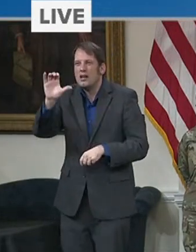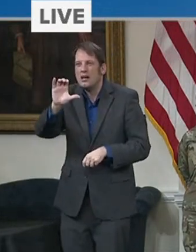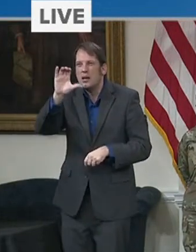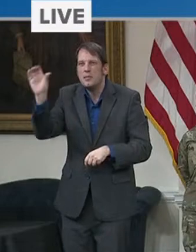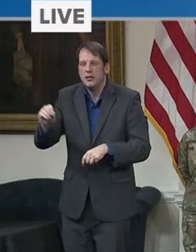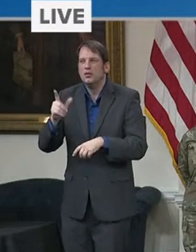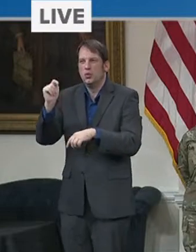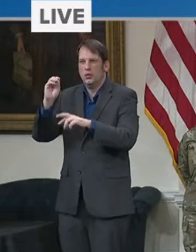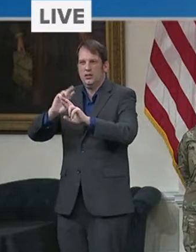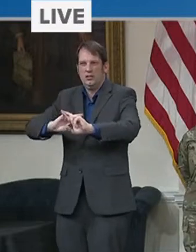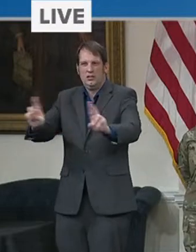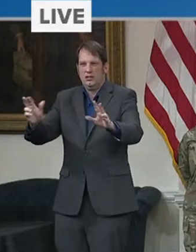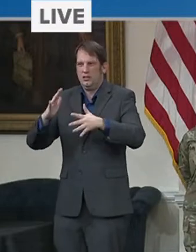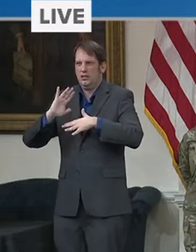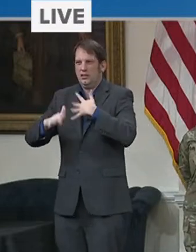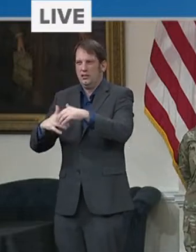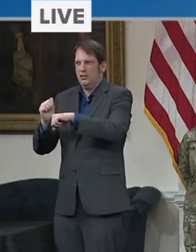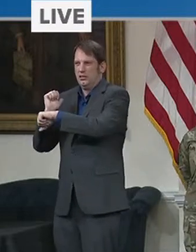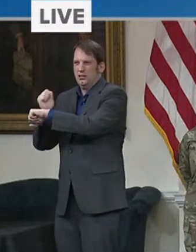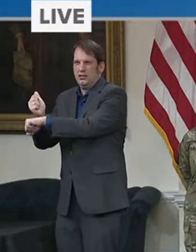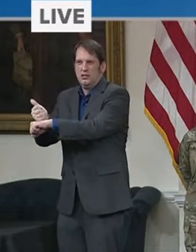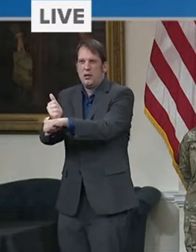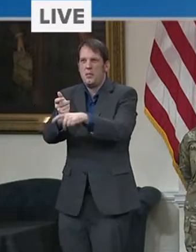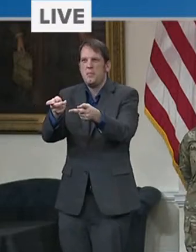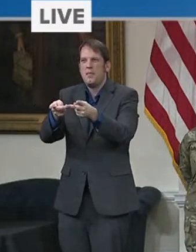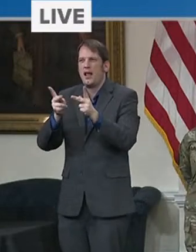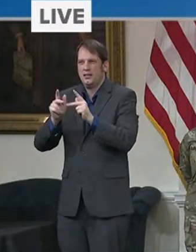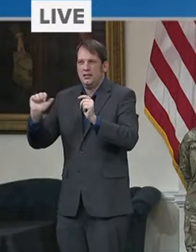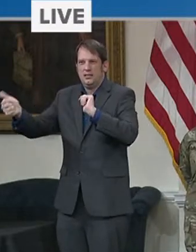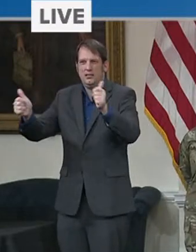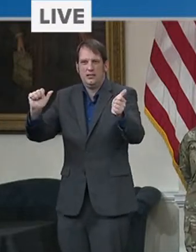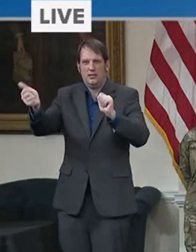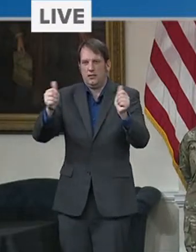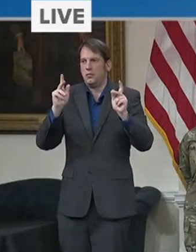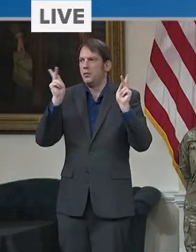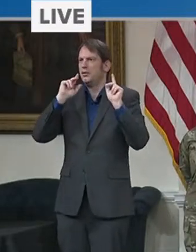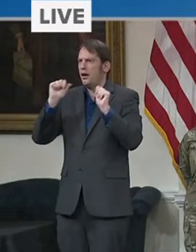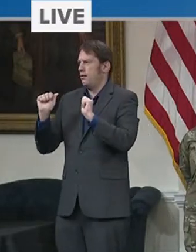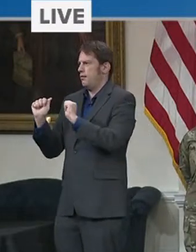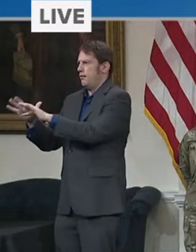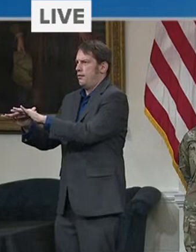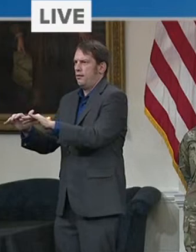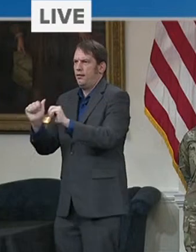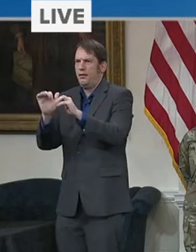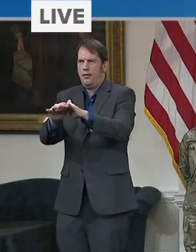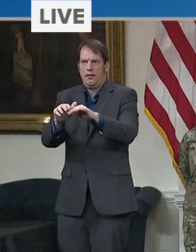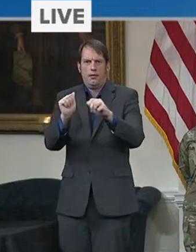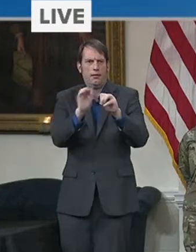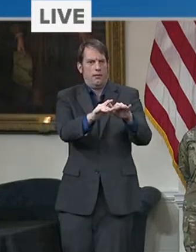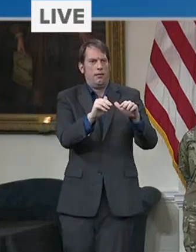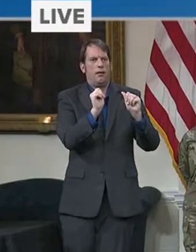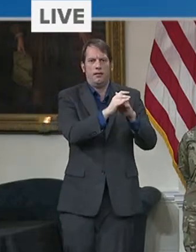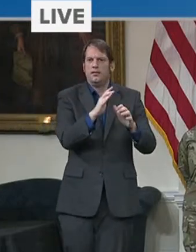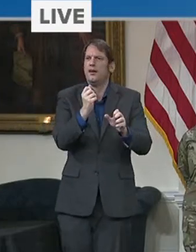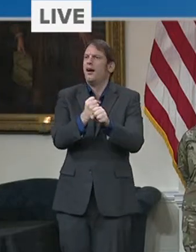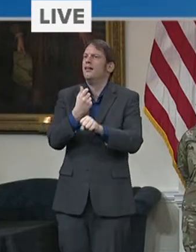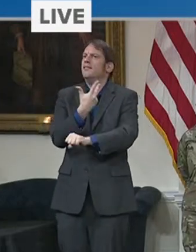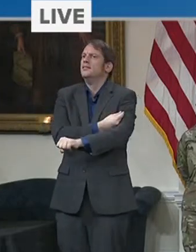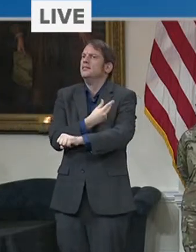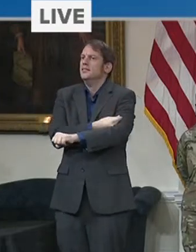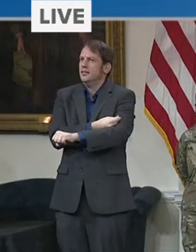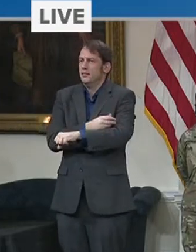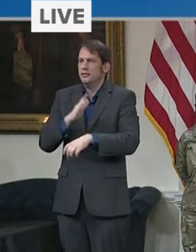establish mass vaccination sites at least 6 central locations